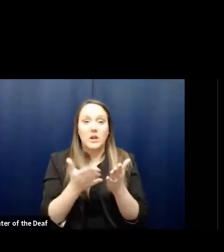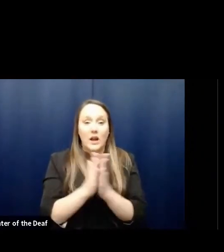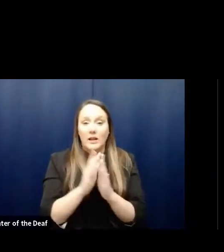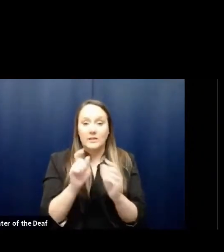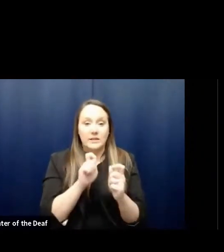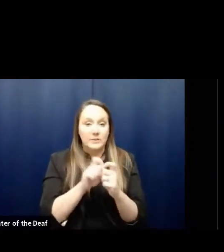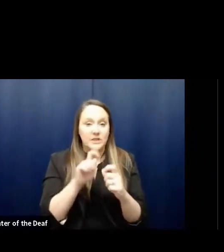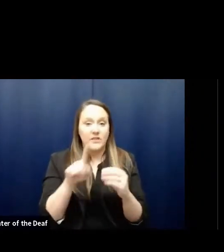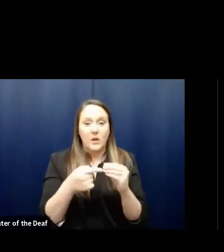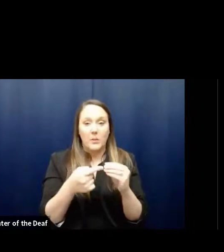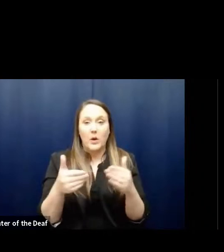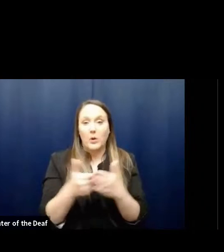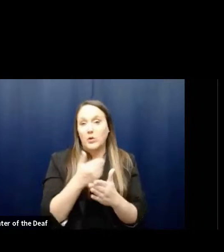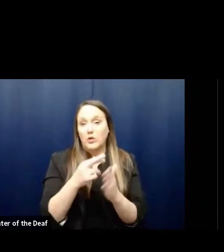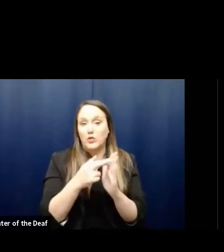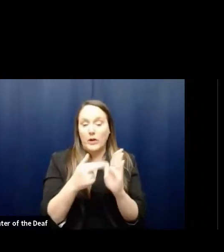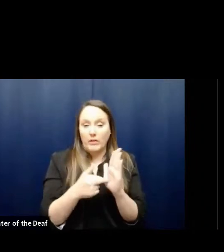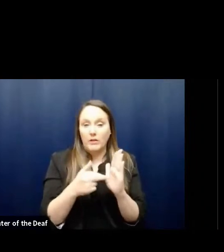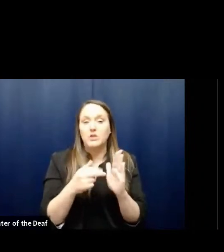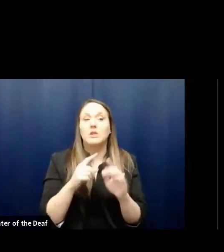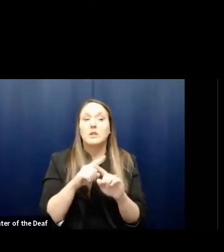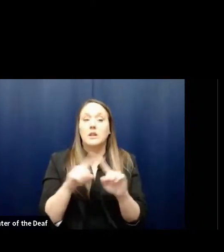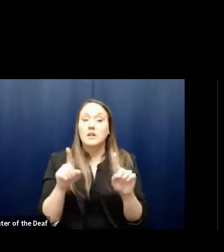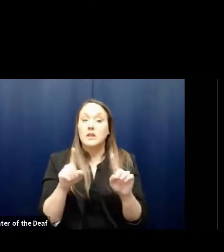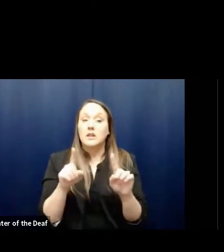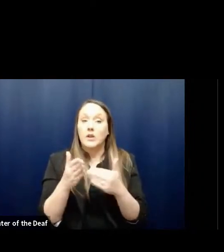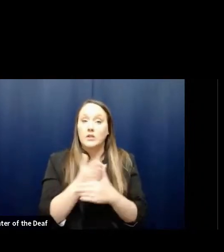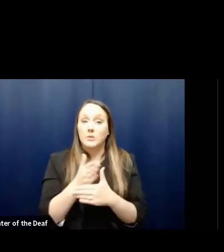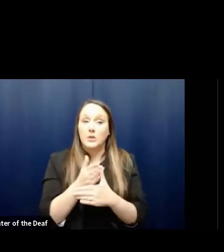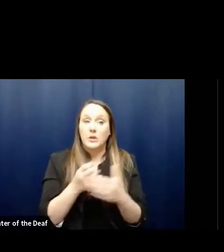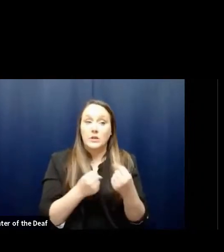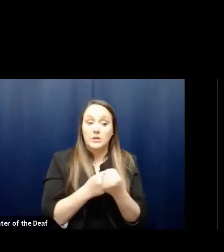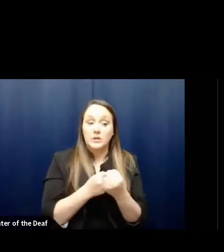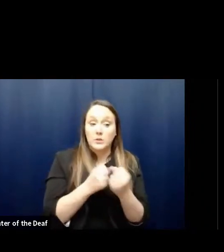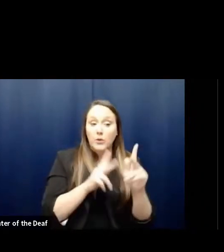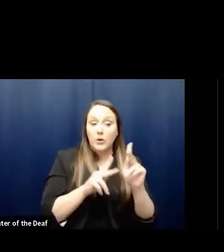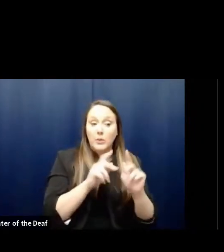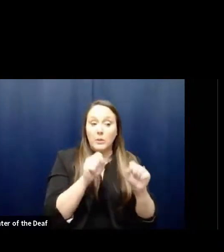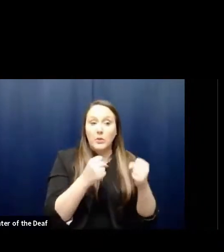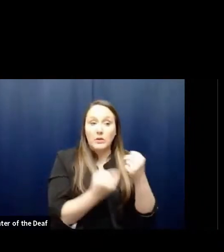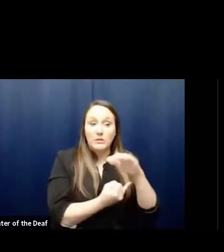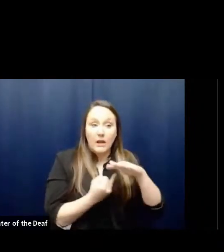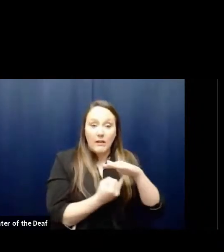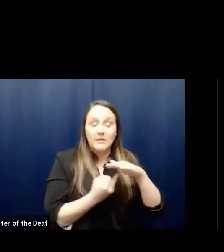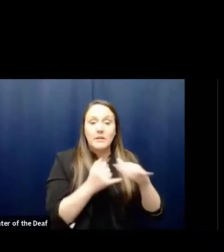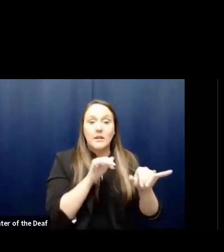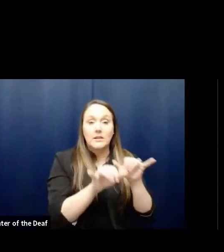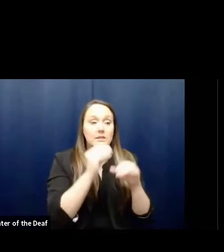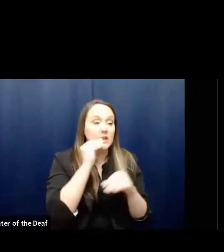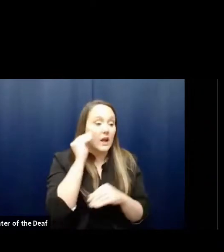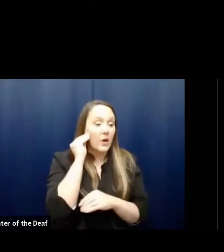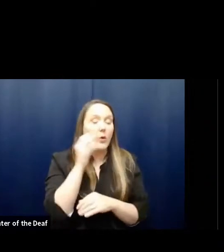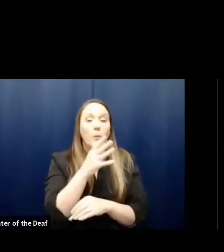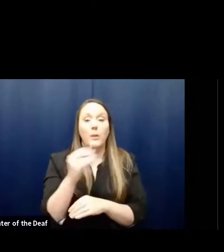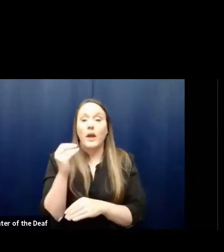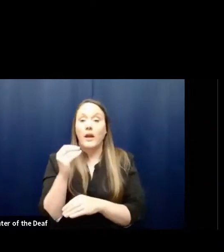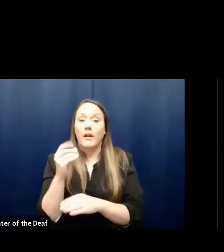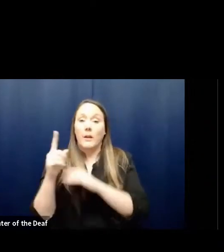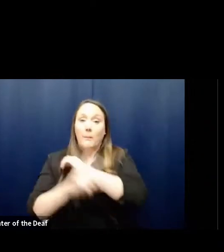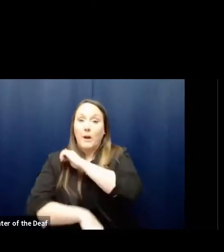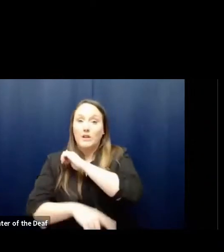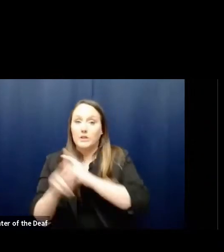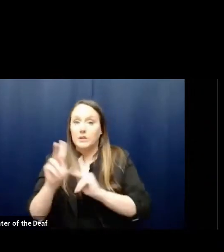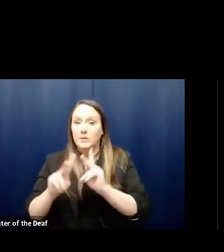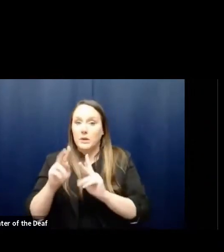about new regulations. There's a difference between supporting people so they can isolate and stay home and punishing people for rule